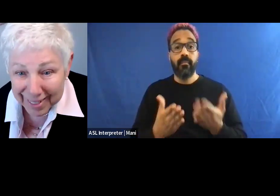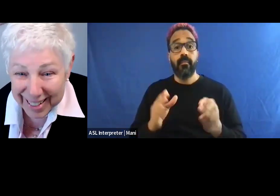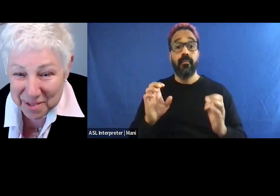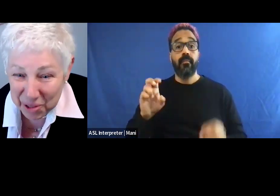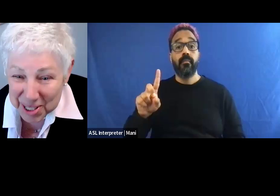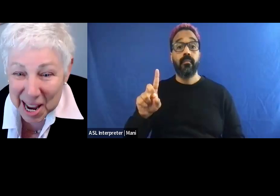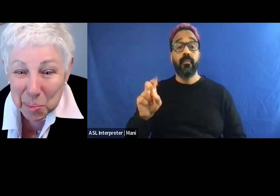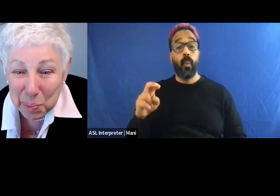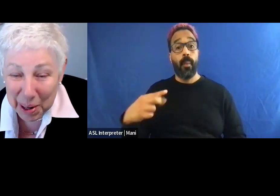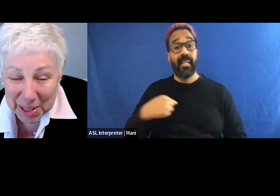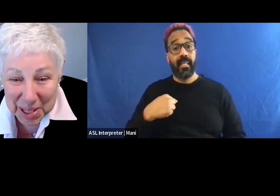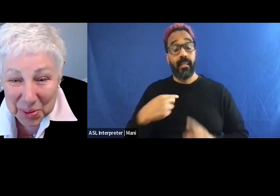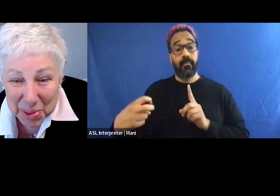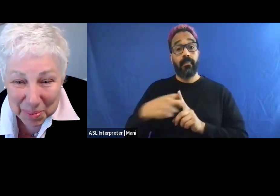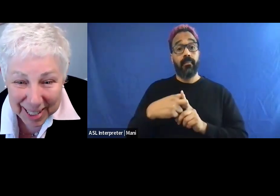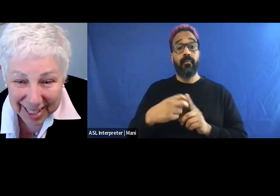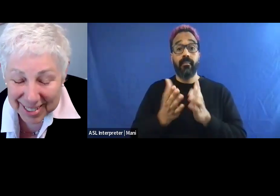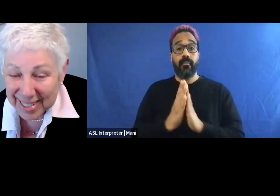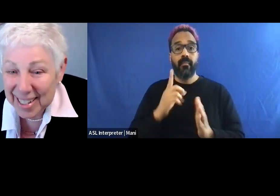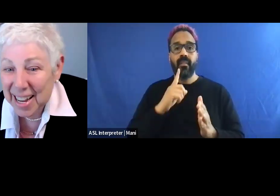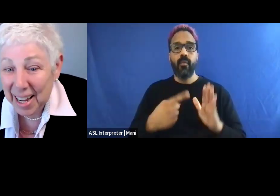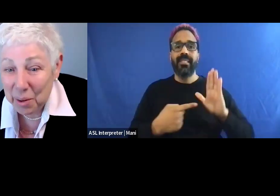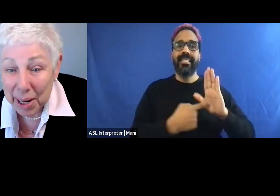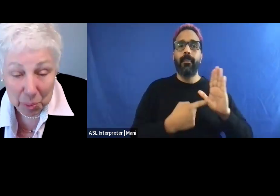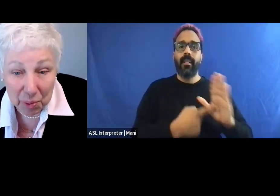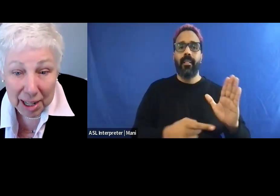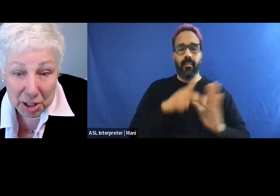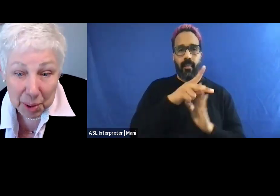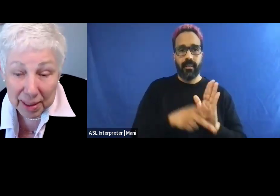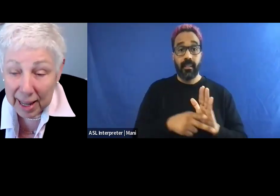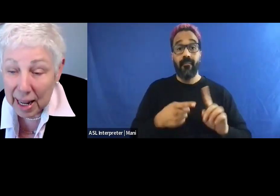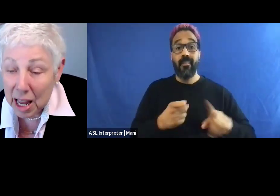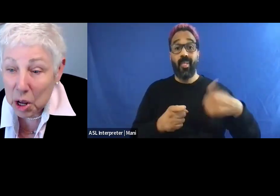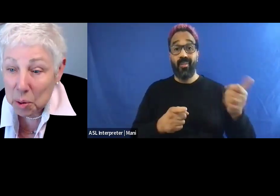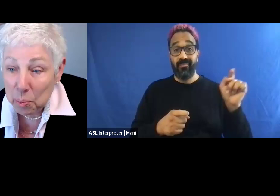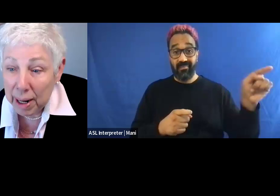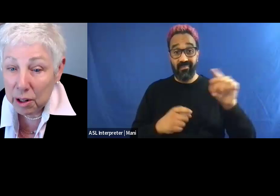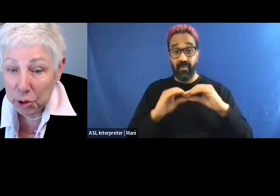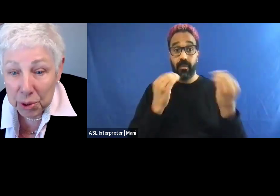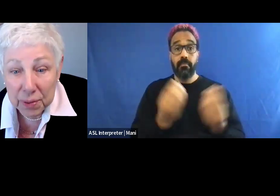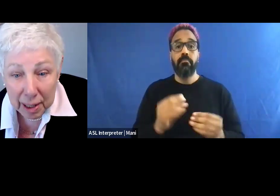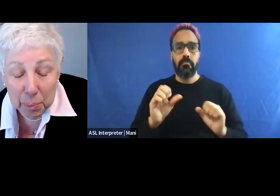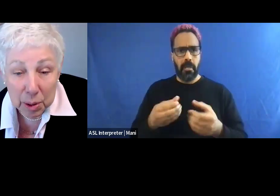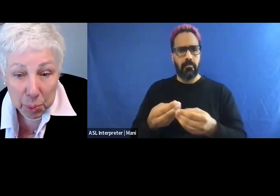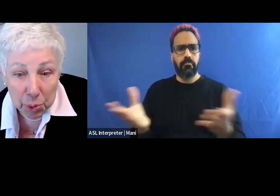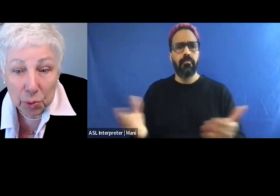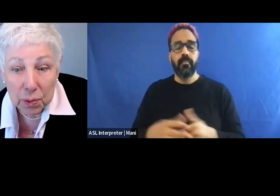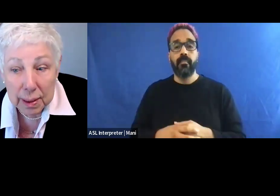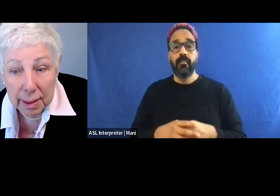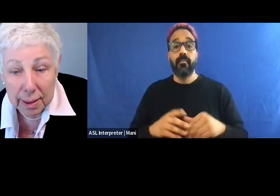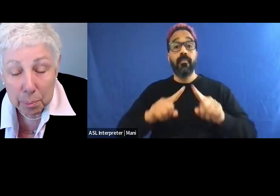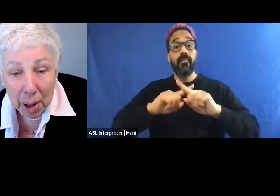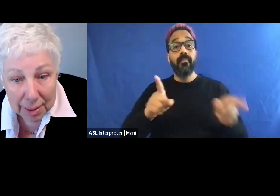me for sample policies from somebody else, and we can provide you with that. But you develop and